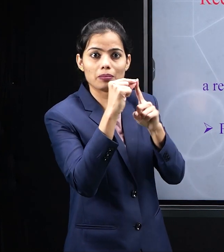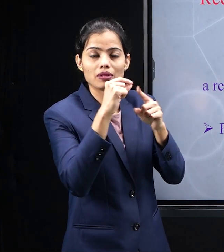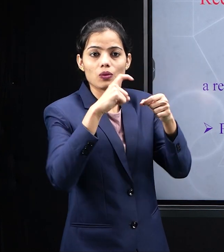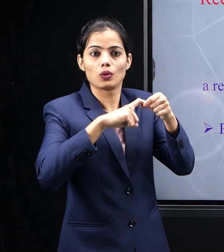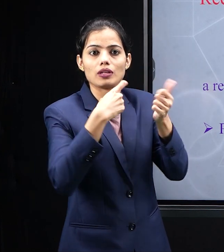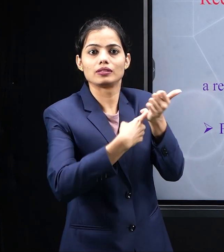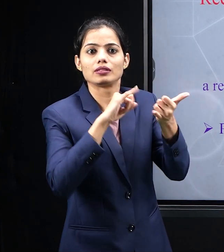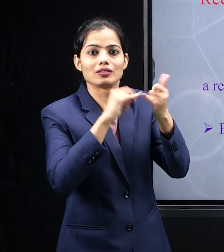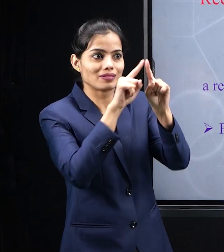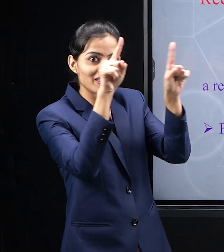PQRS.